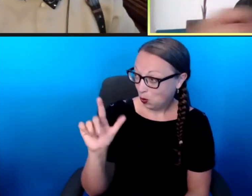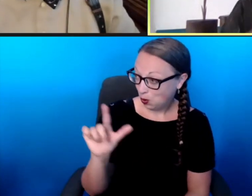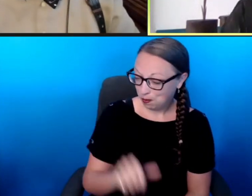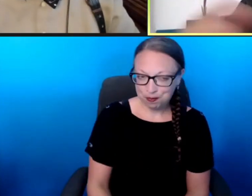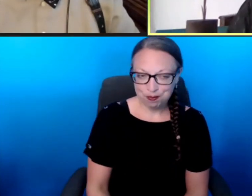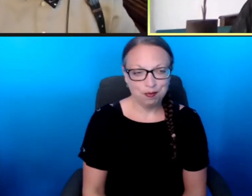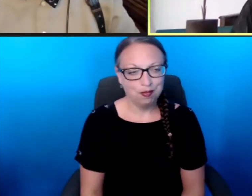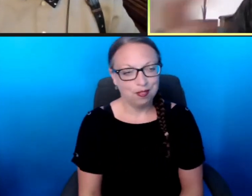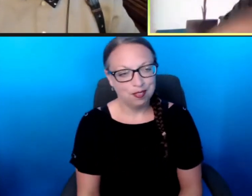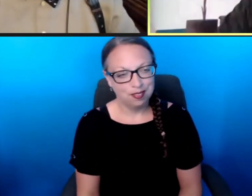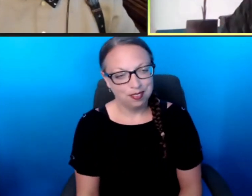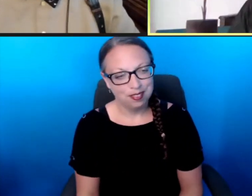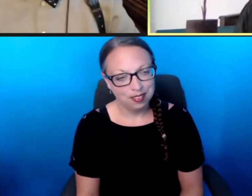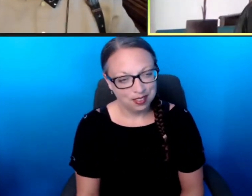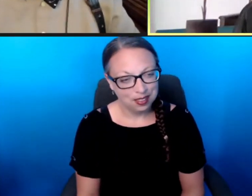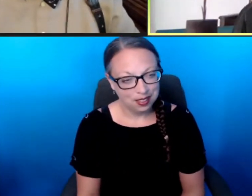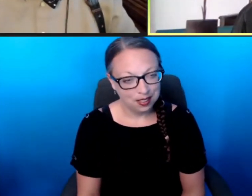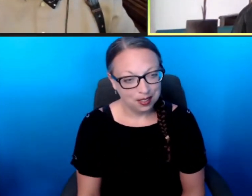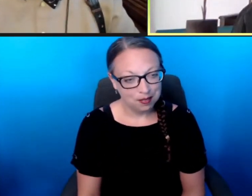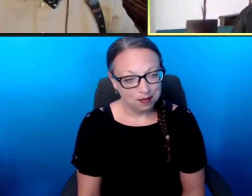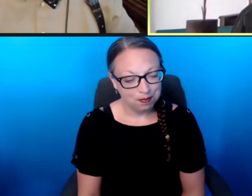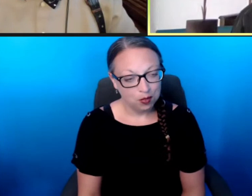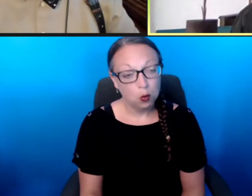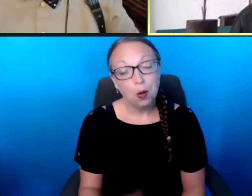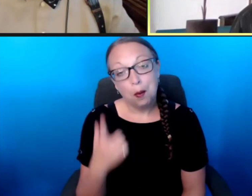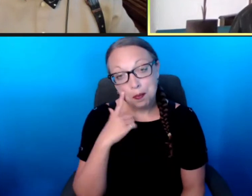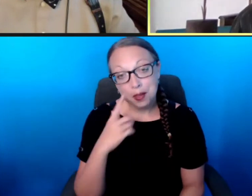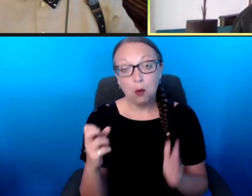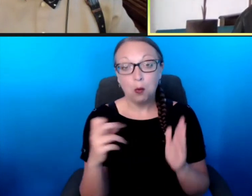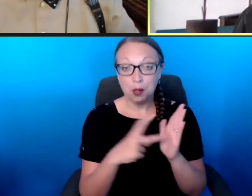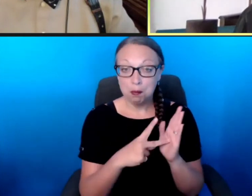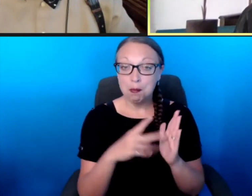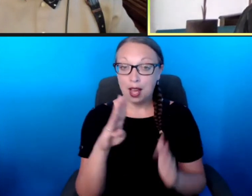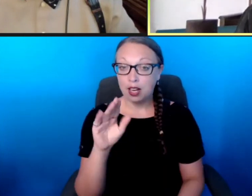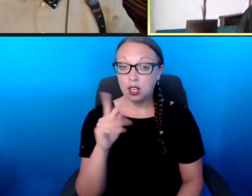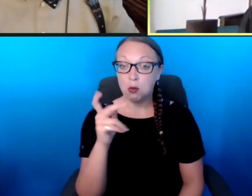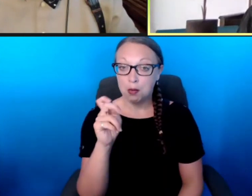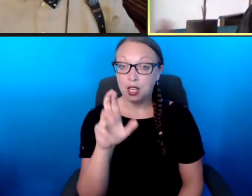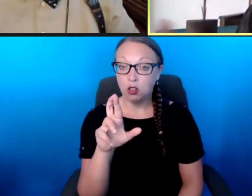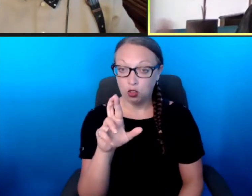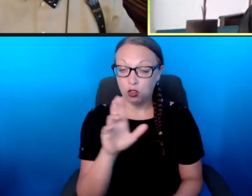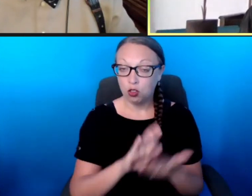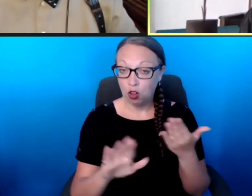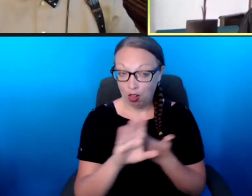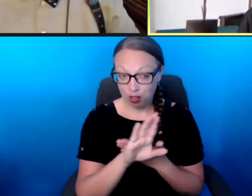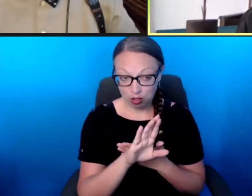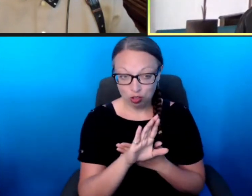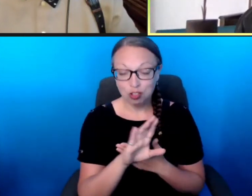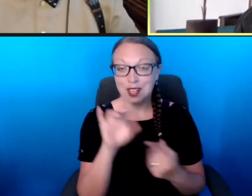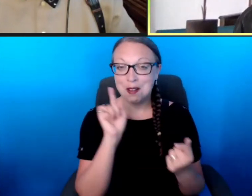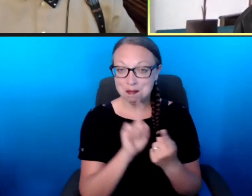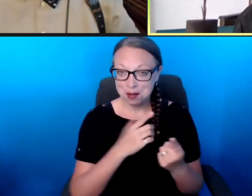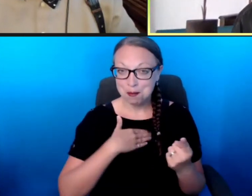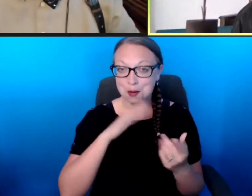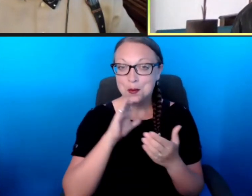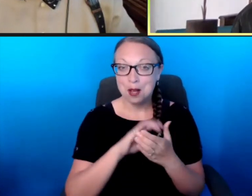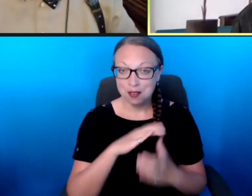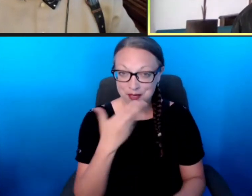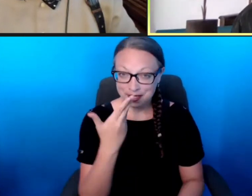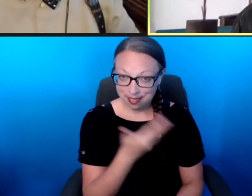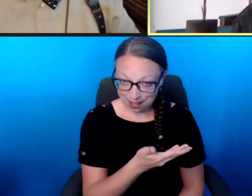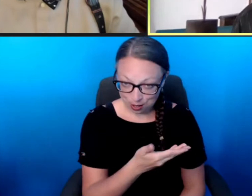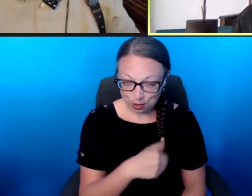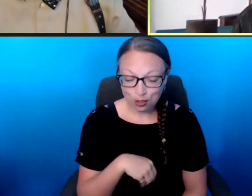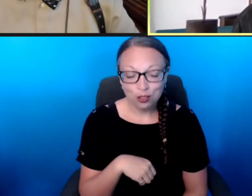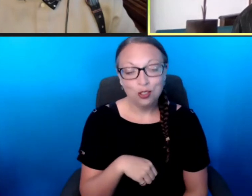back to, since I did go back to Baker and finish out, and Carol graduated, I met her at Baker University, and we